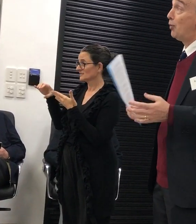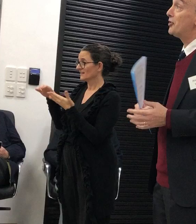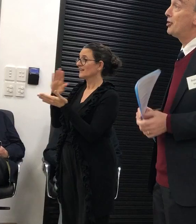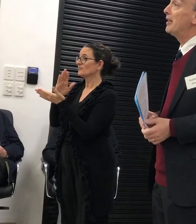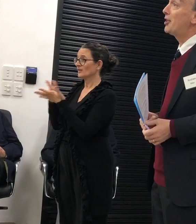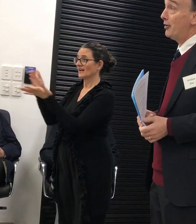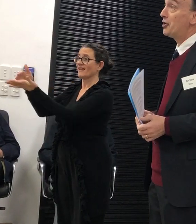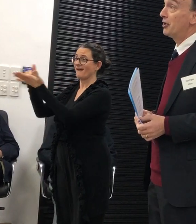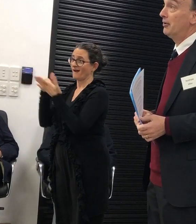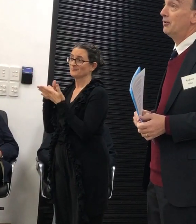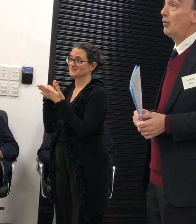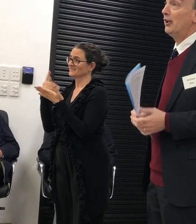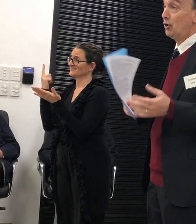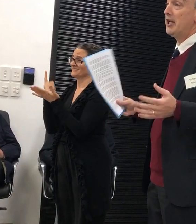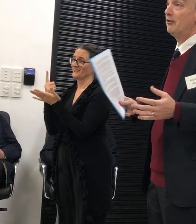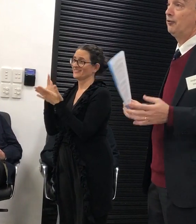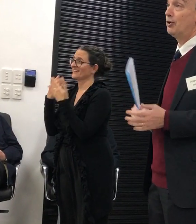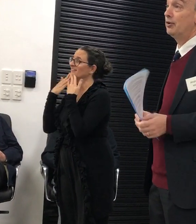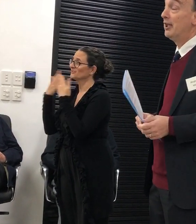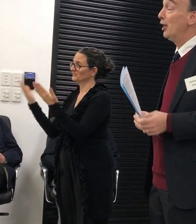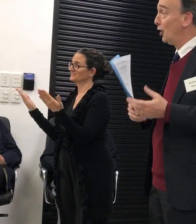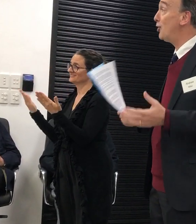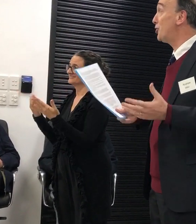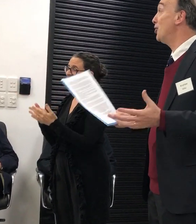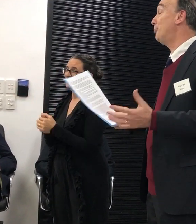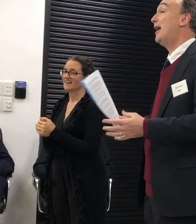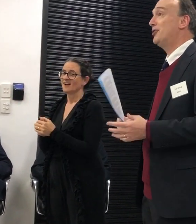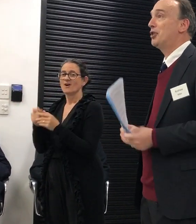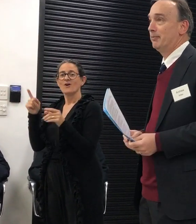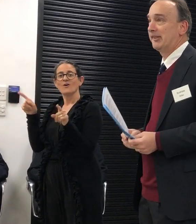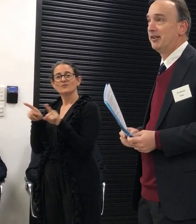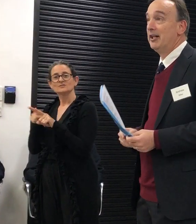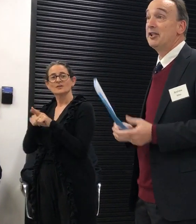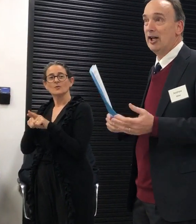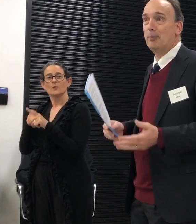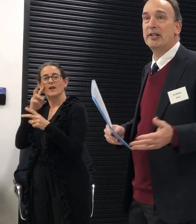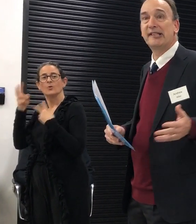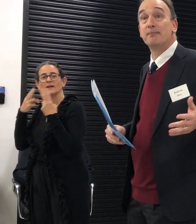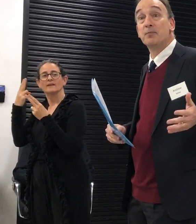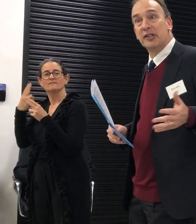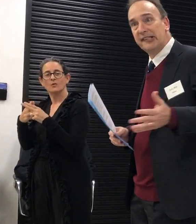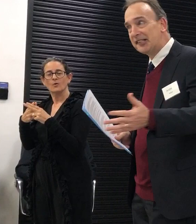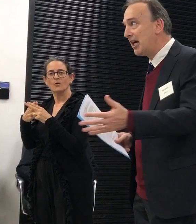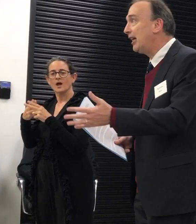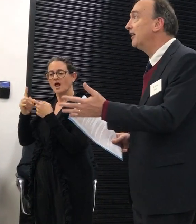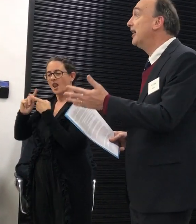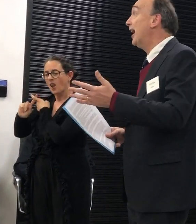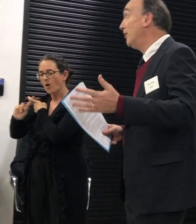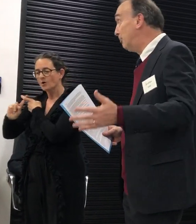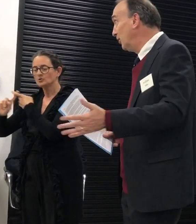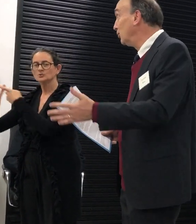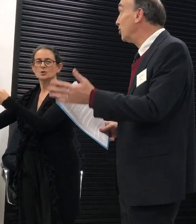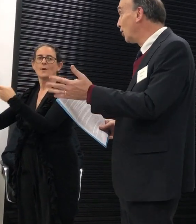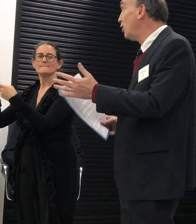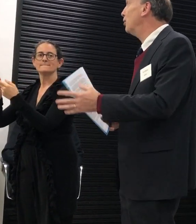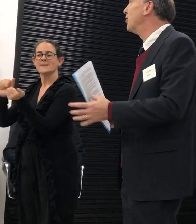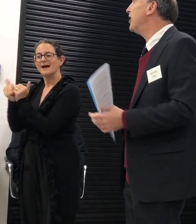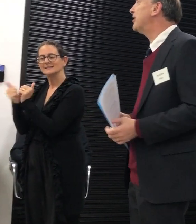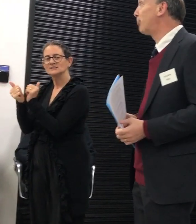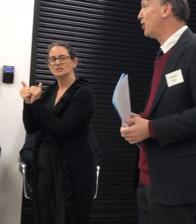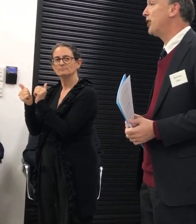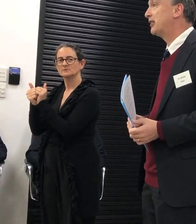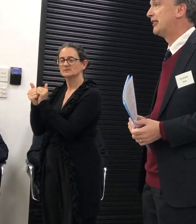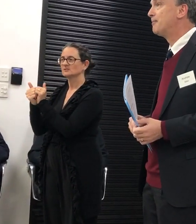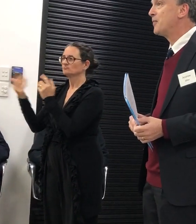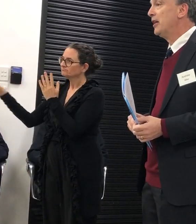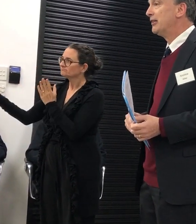I also want to encourage you. We're looking for long-term partnerships to help us sustain and build and grow